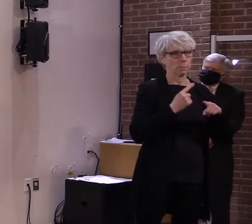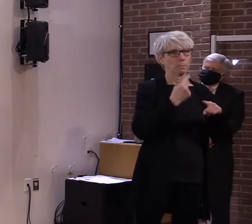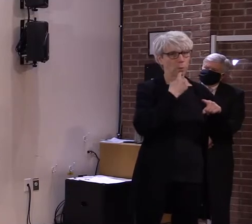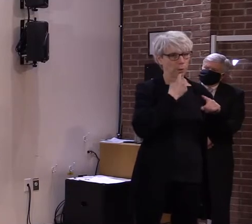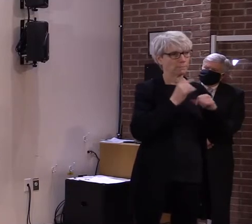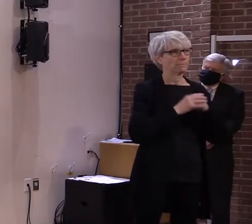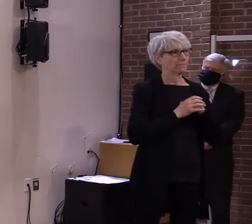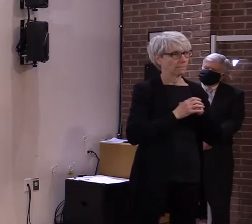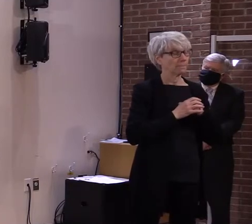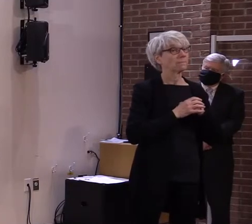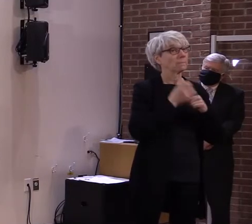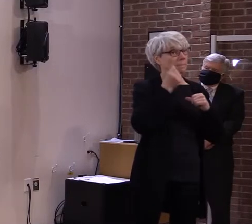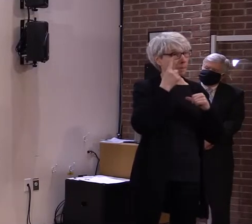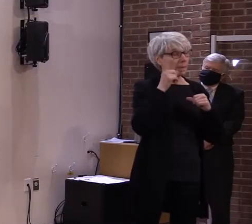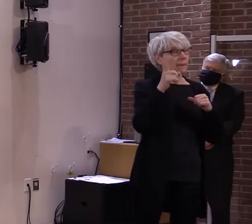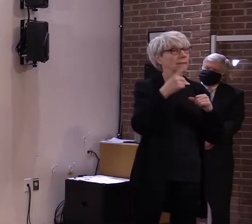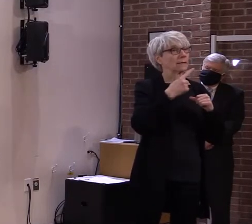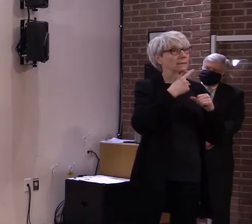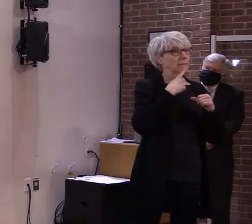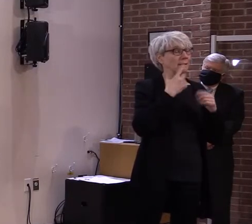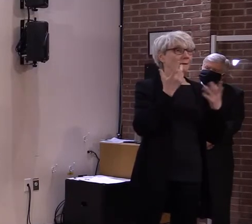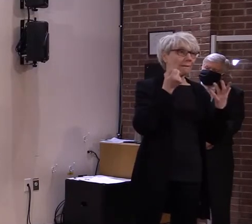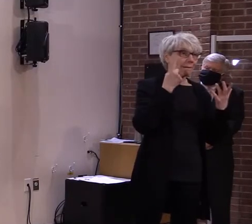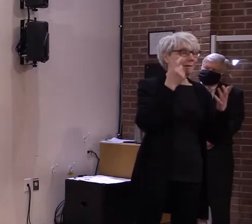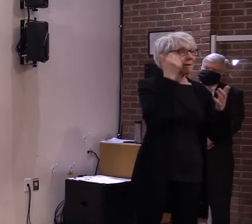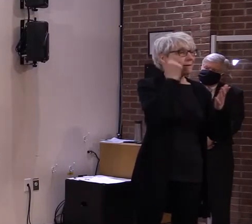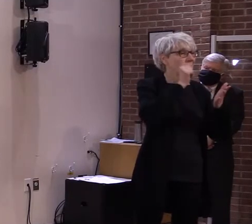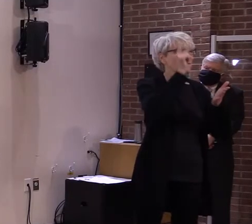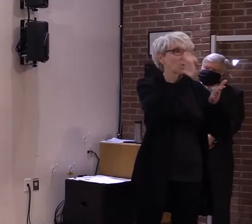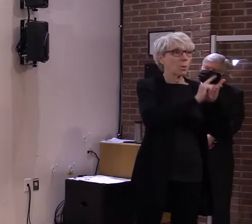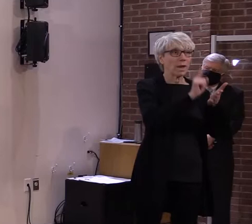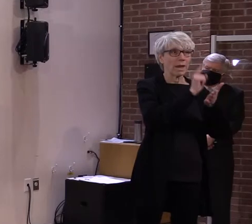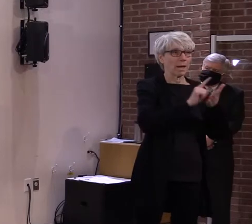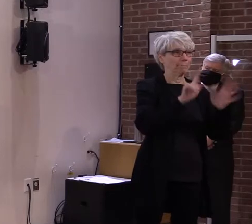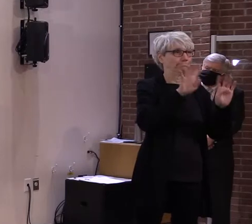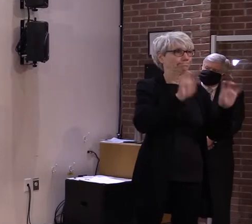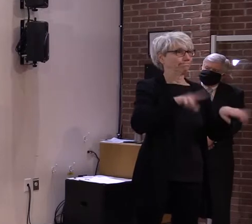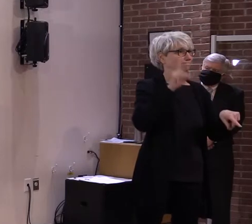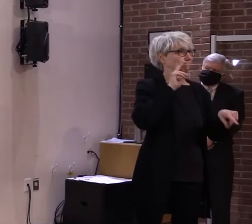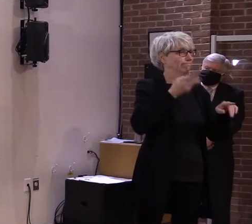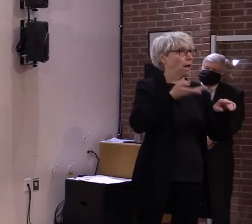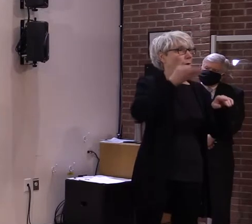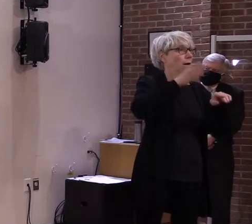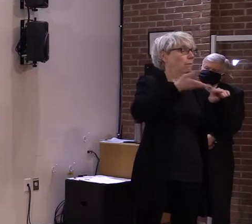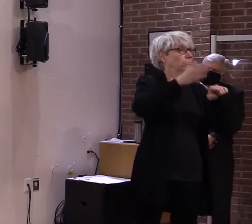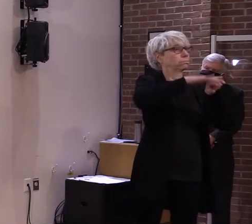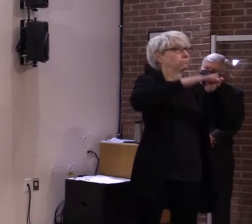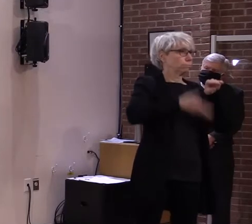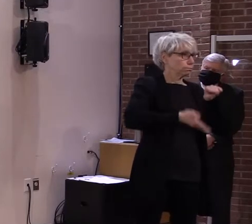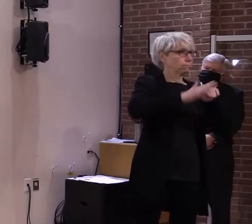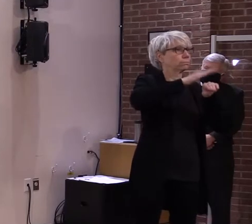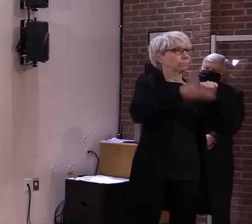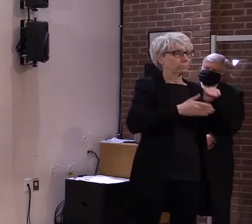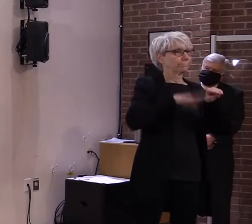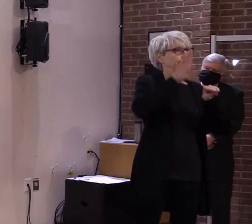were told to expect a week-to-week fluctuation. So will receive about